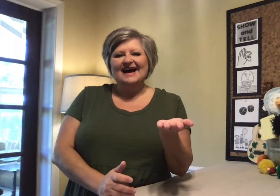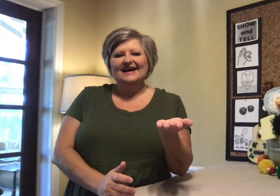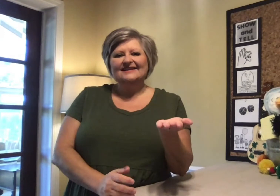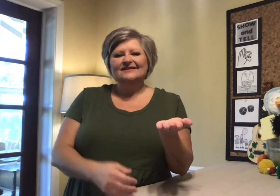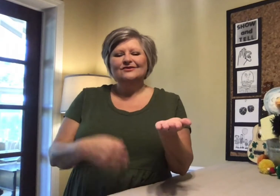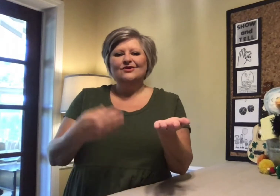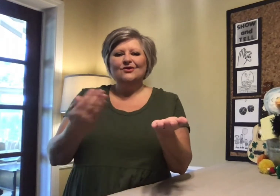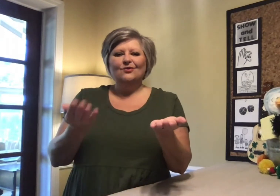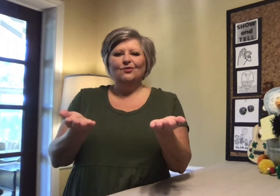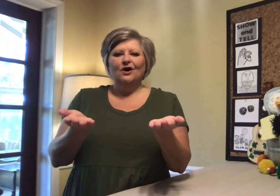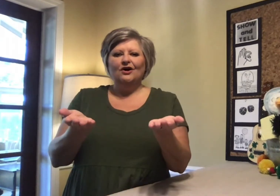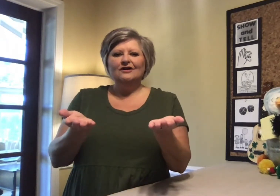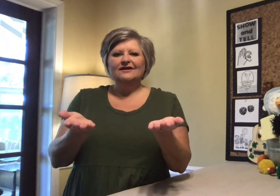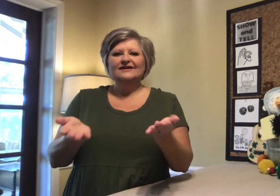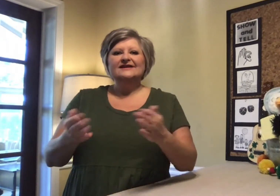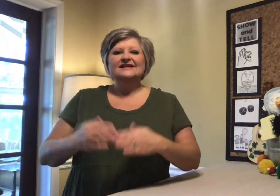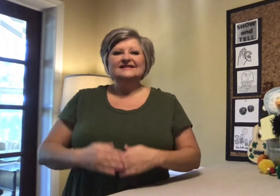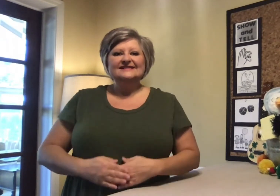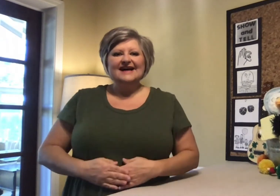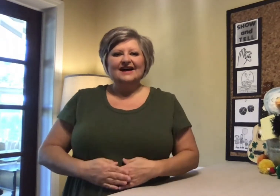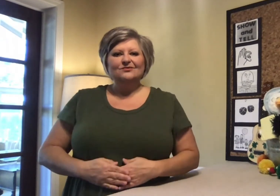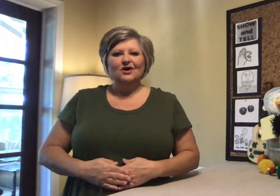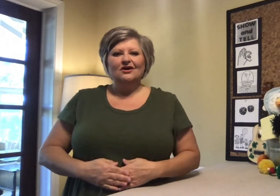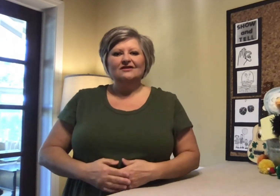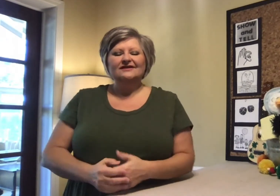Side, walk, sidewalk.